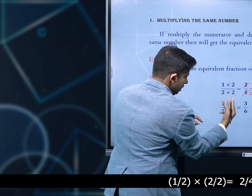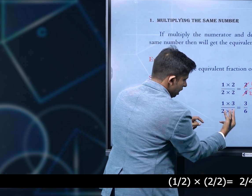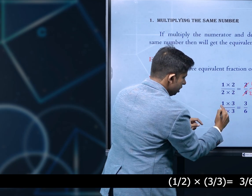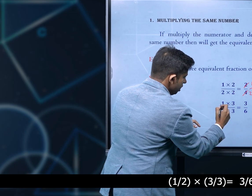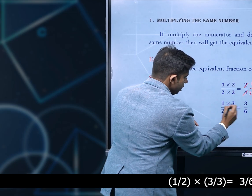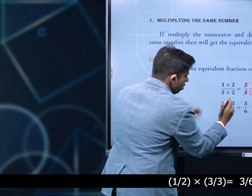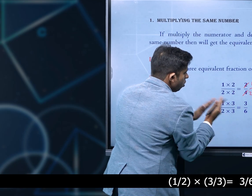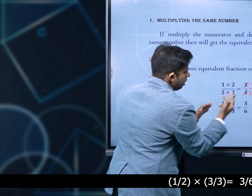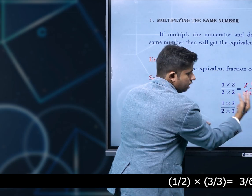One by 2